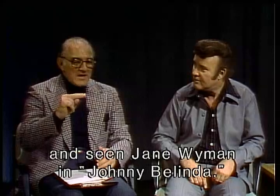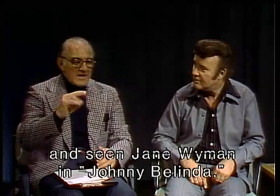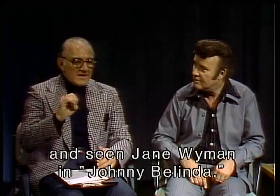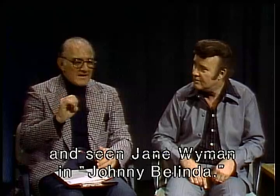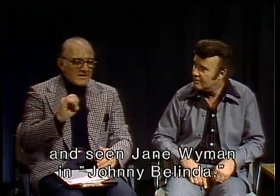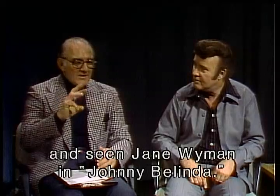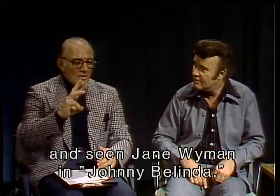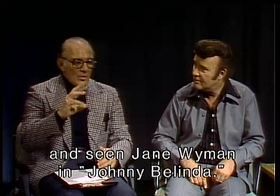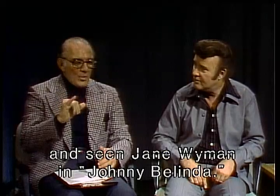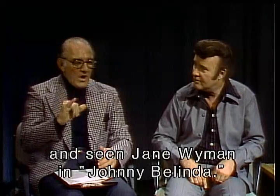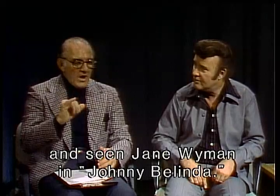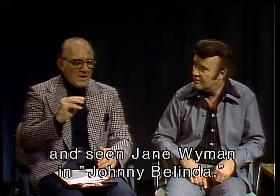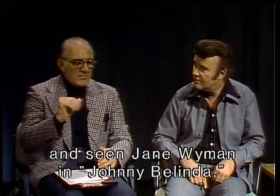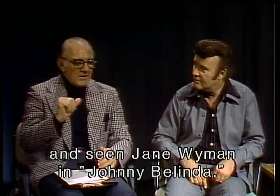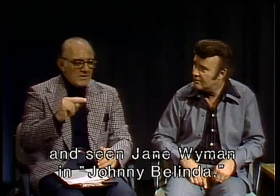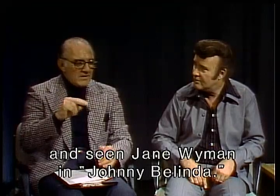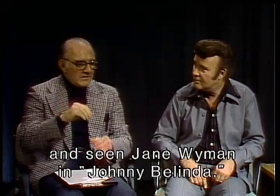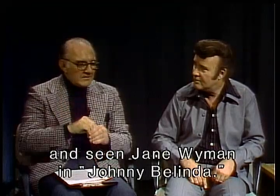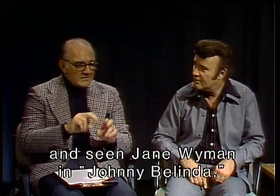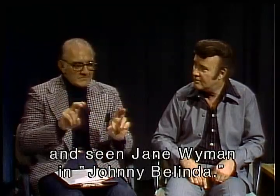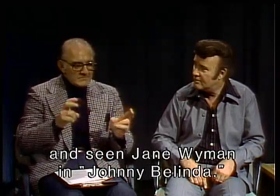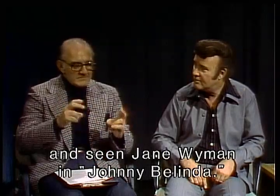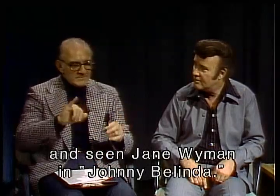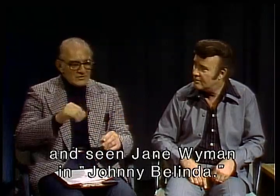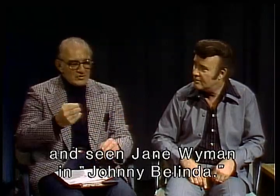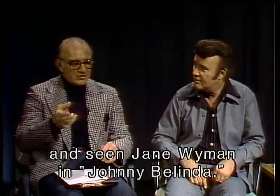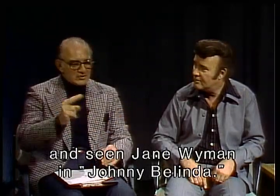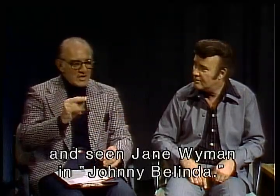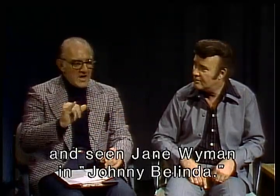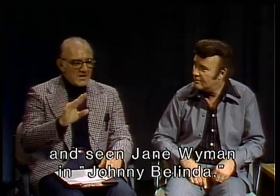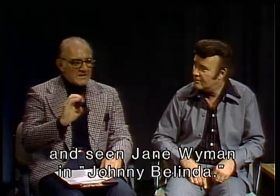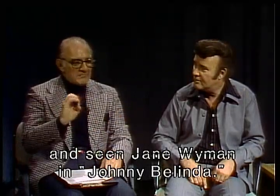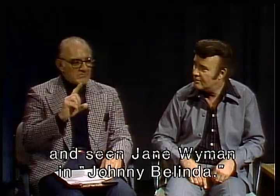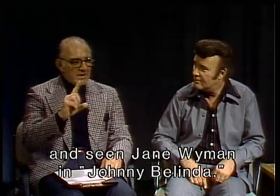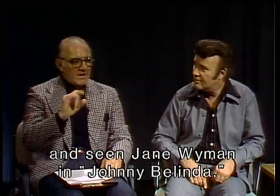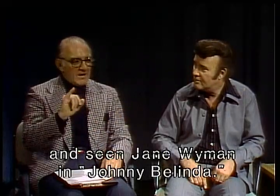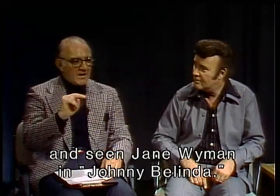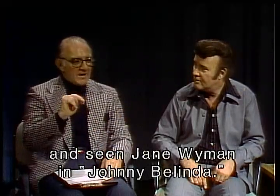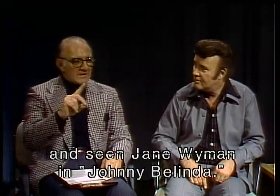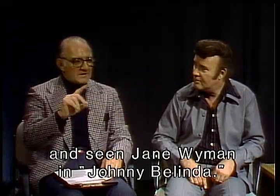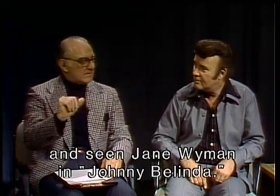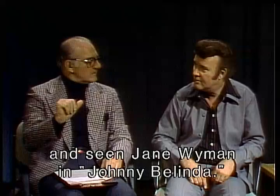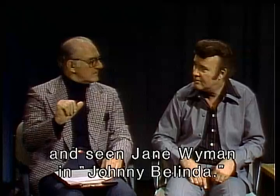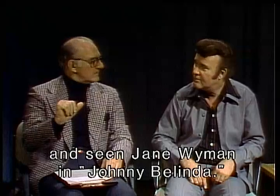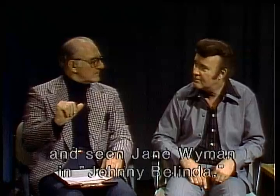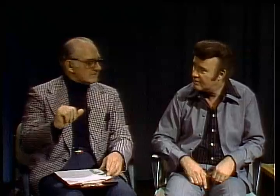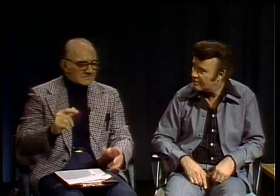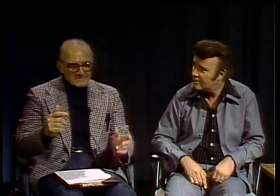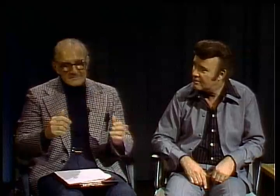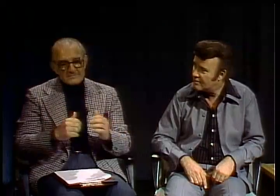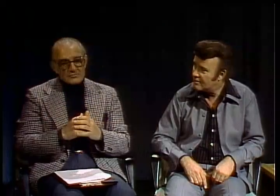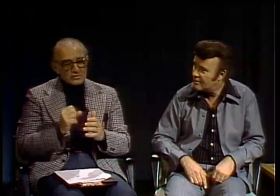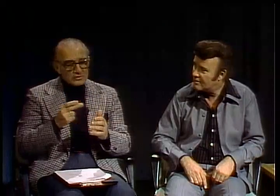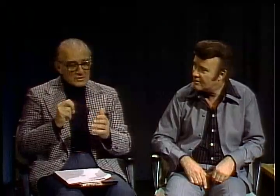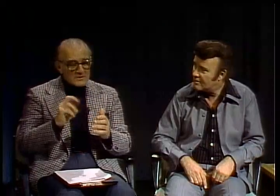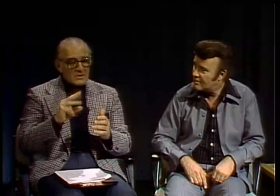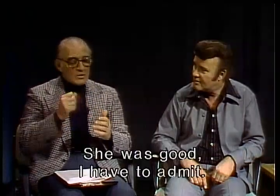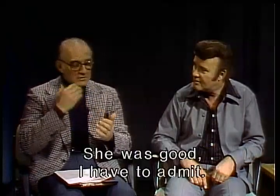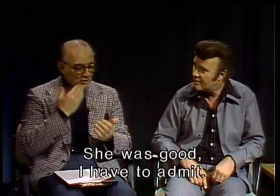Fain Wyman in Sonny Ballinger. Three was good,